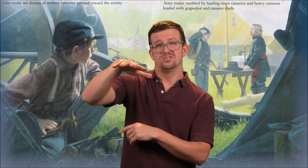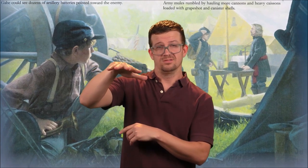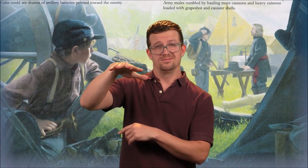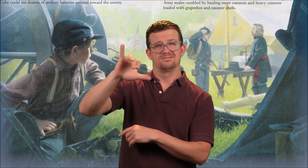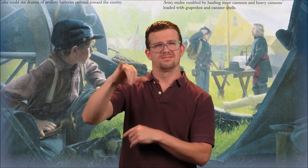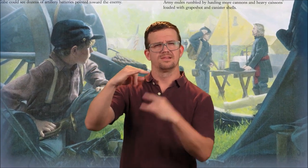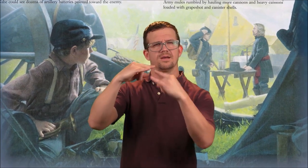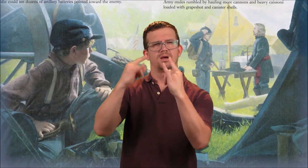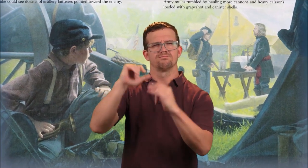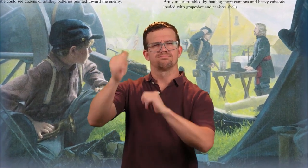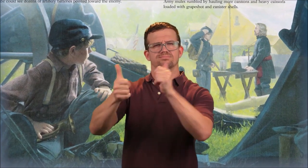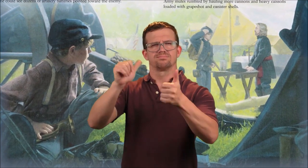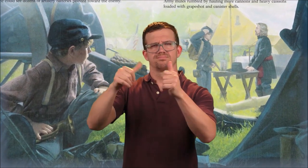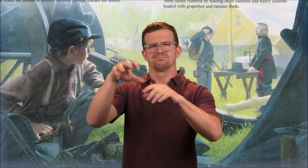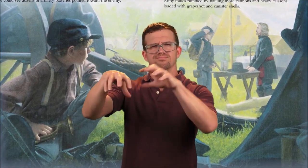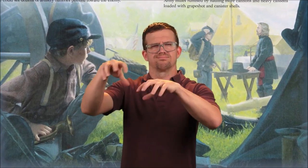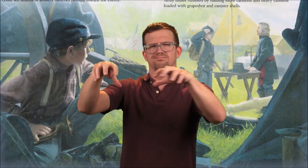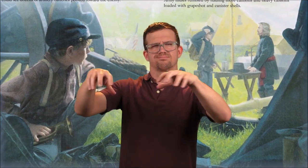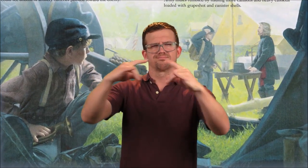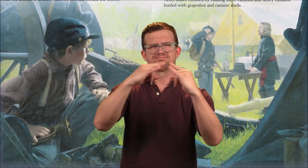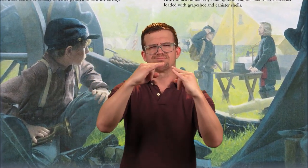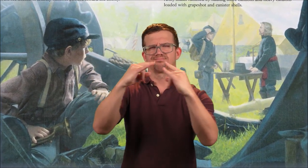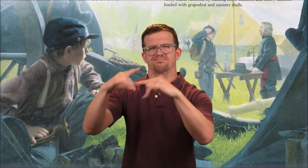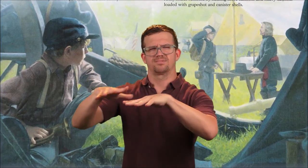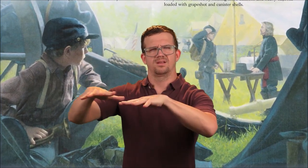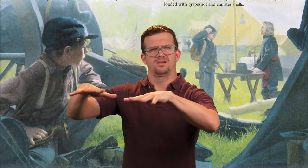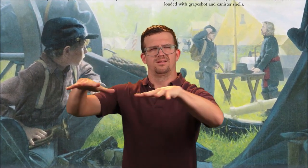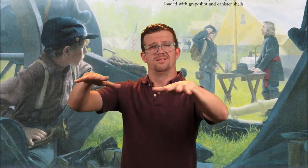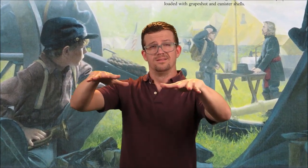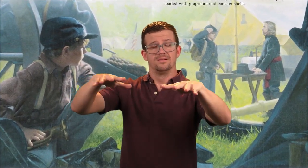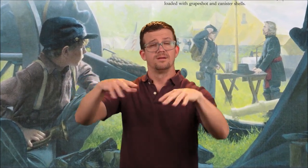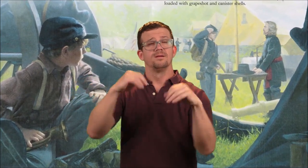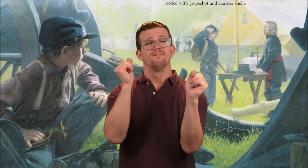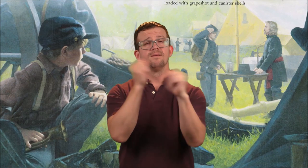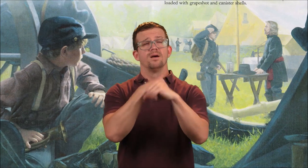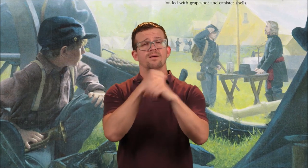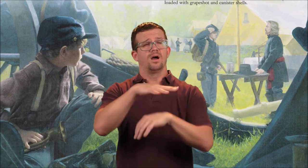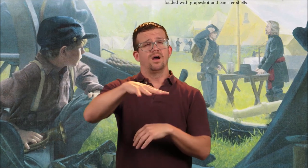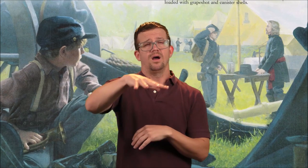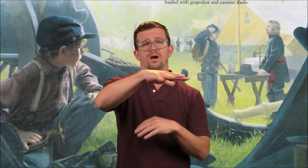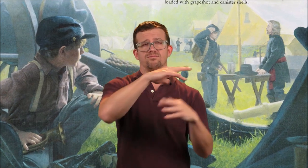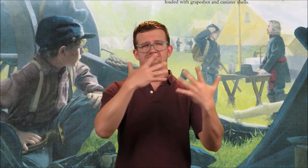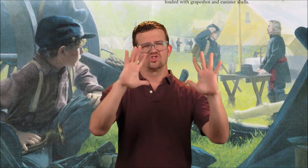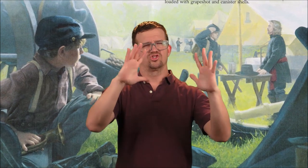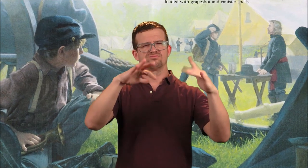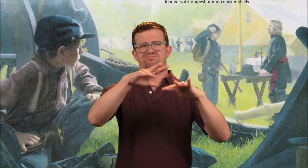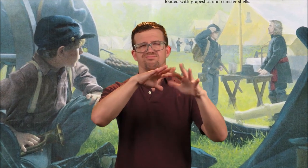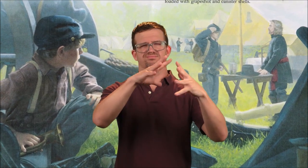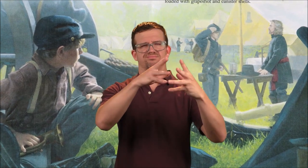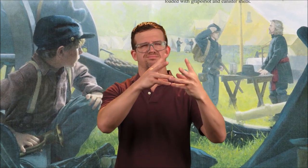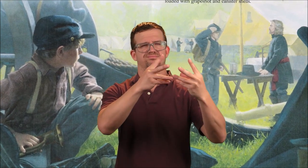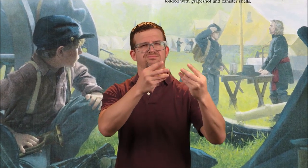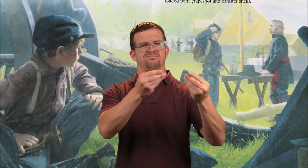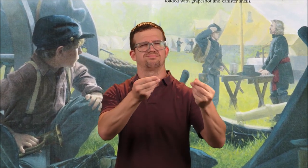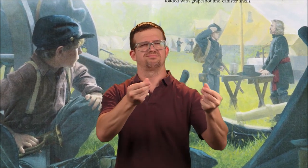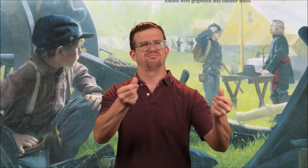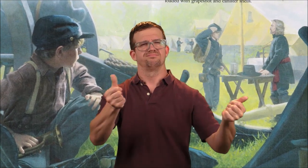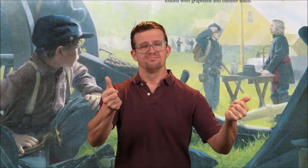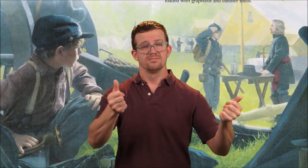The next day, they made camp below Cemetery Ridge. Already fighting and skirmishes had